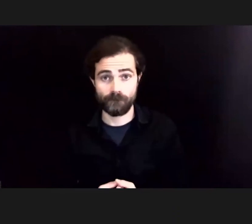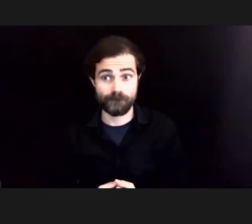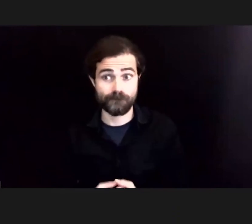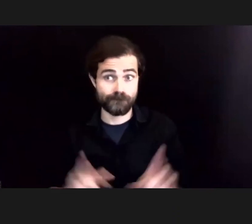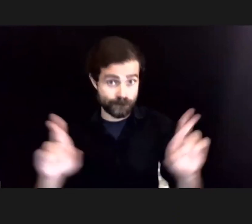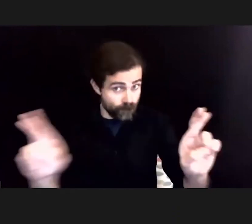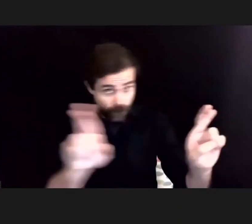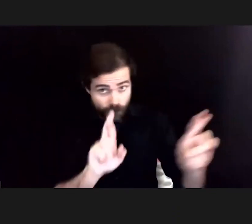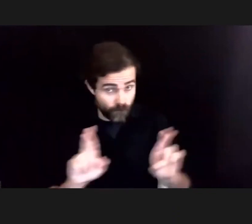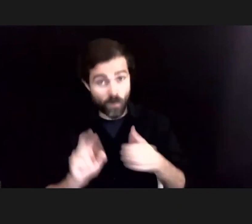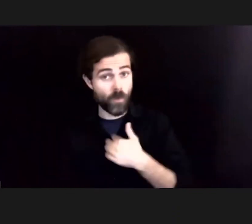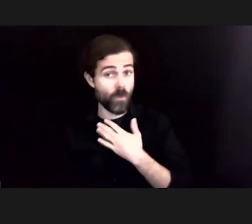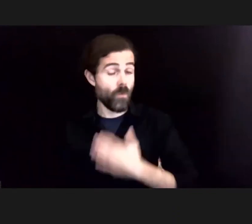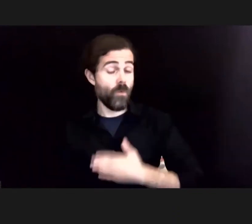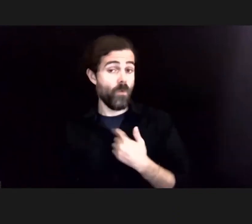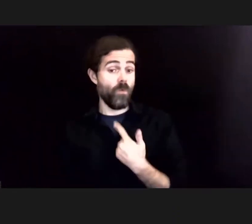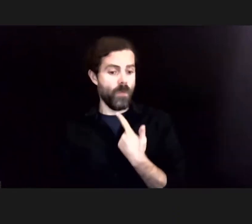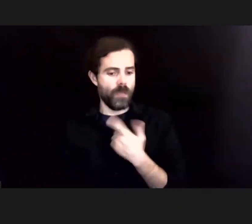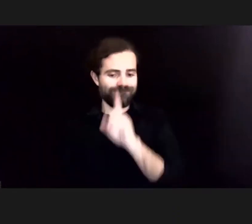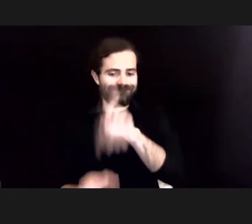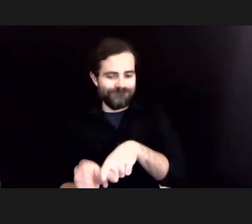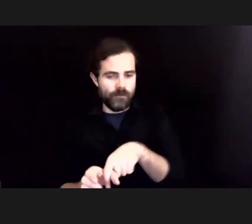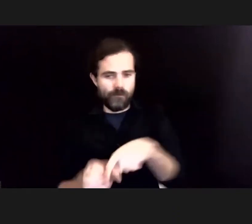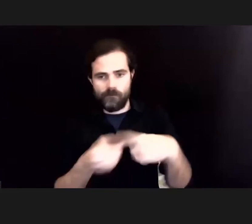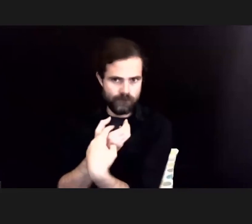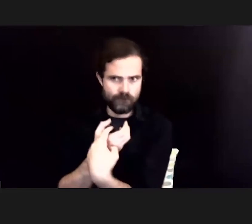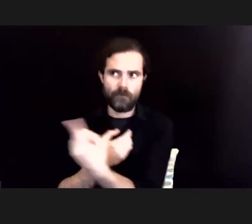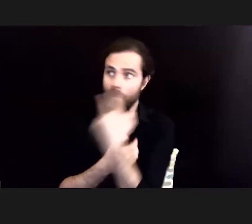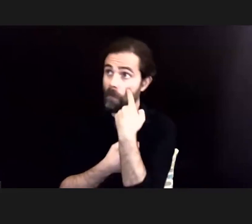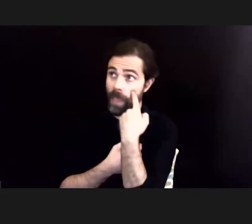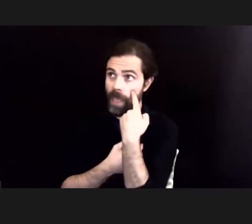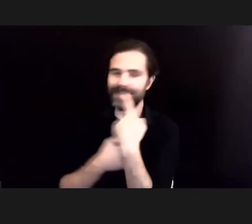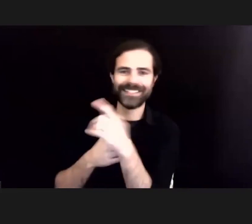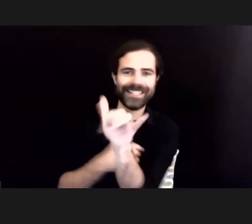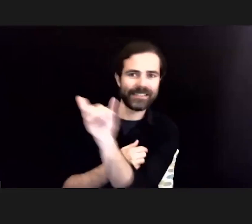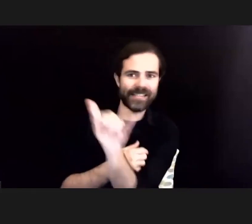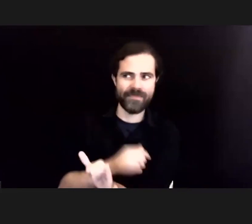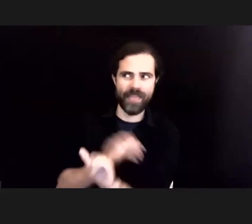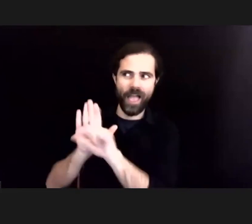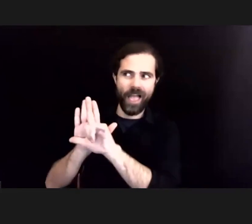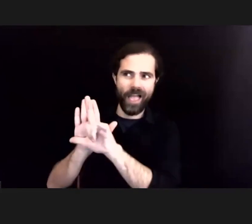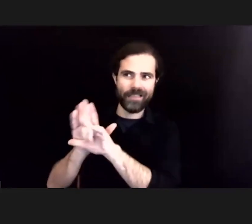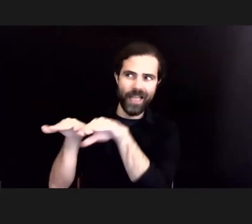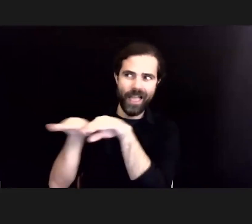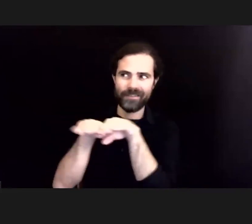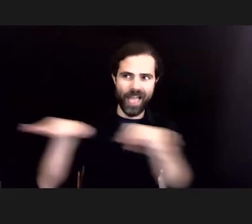be involved in the development of this standard, and we want our members to be involved as